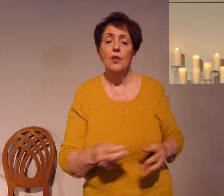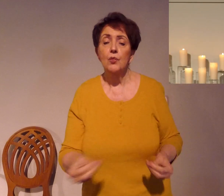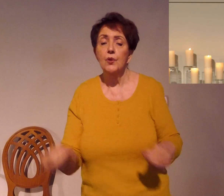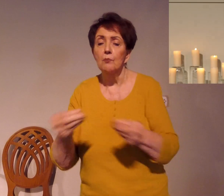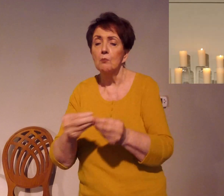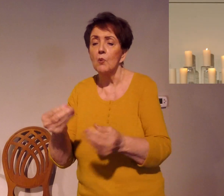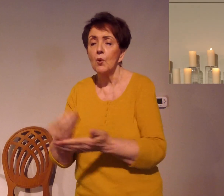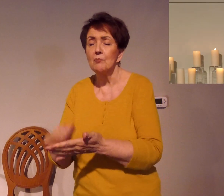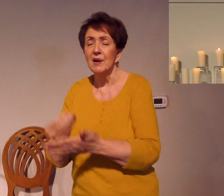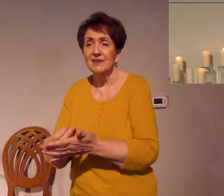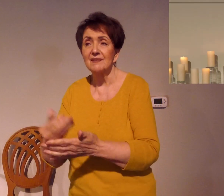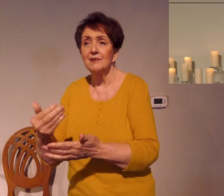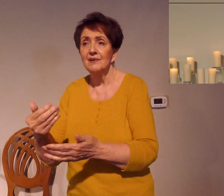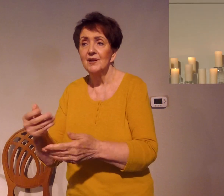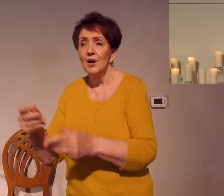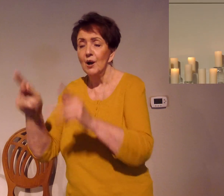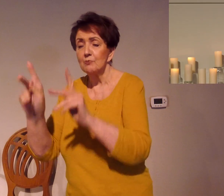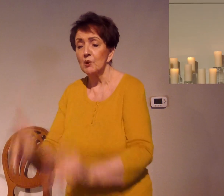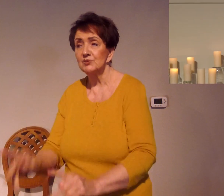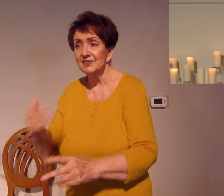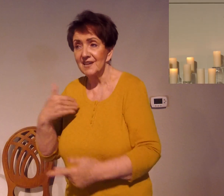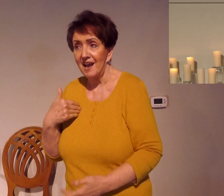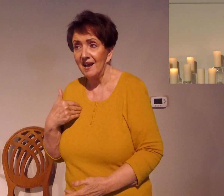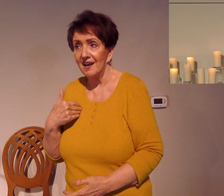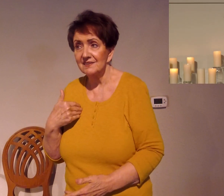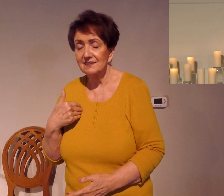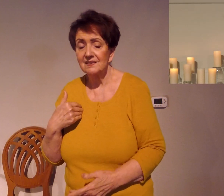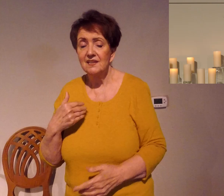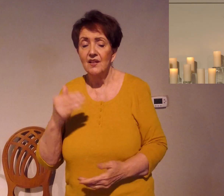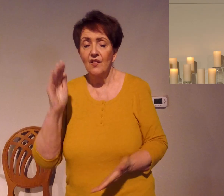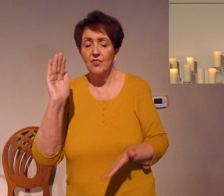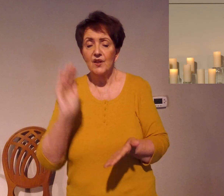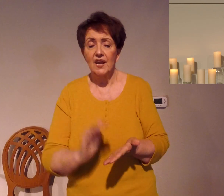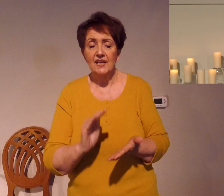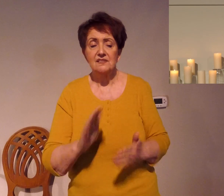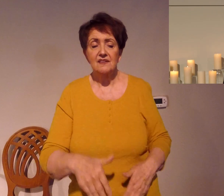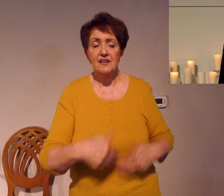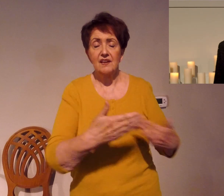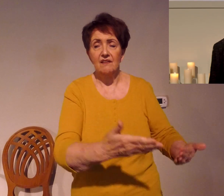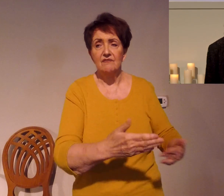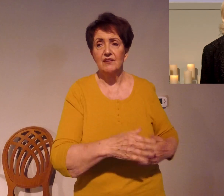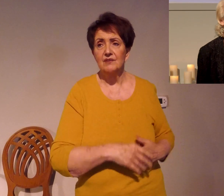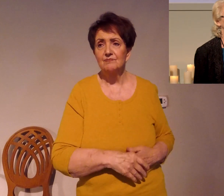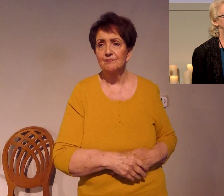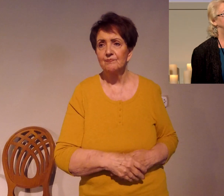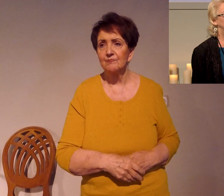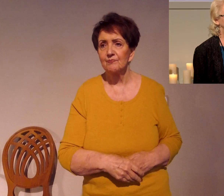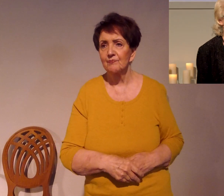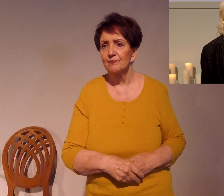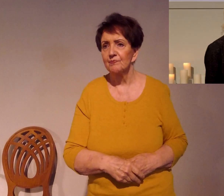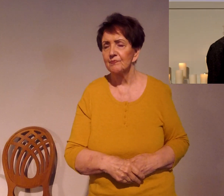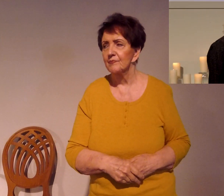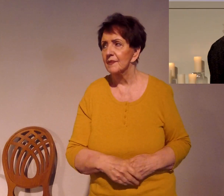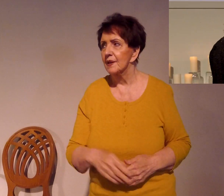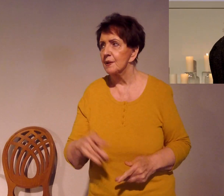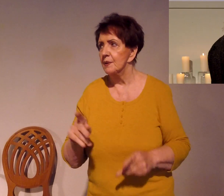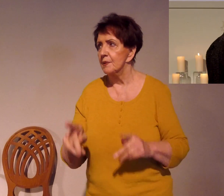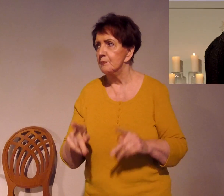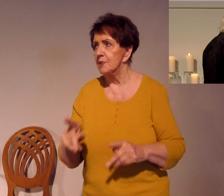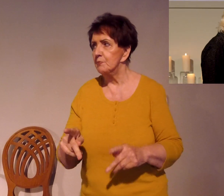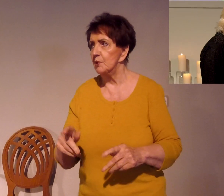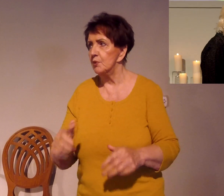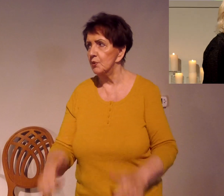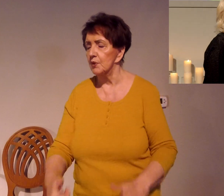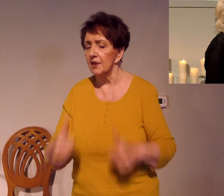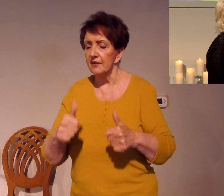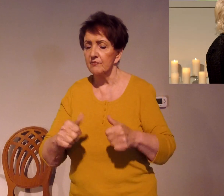is, unfortunately, the less percentage of their money they give away. People who live